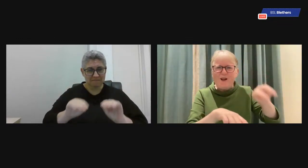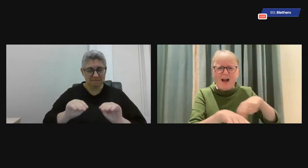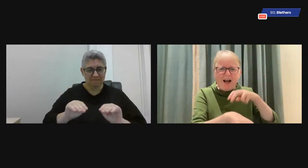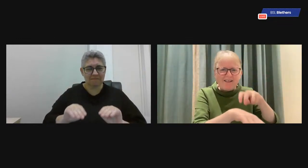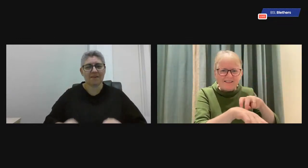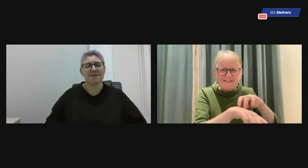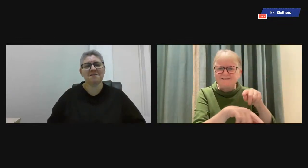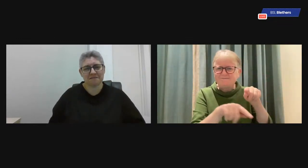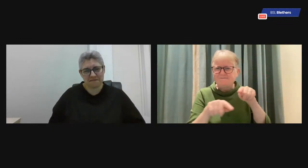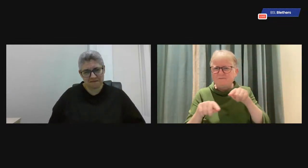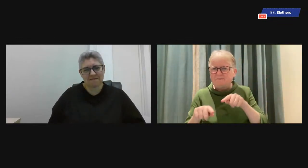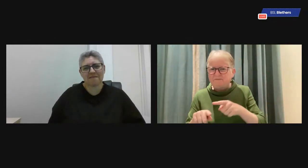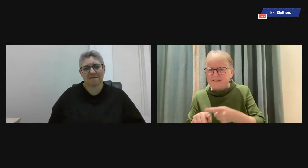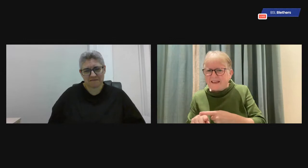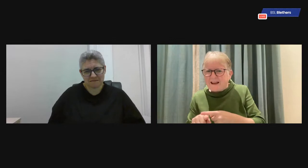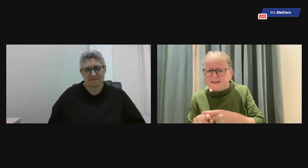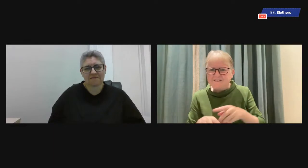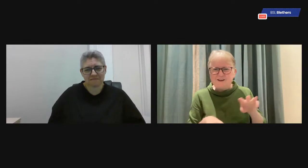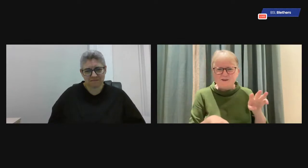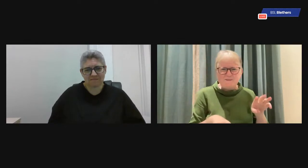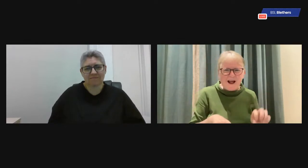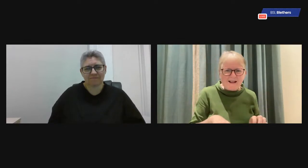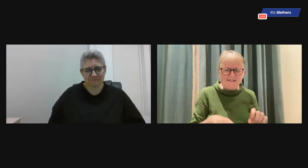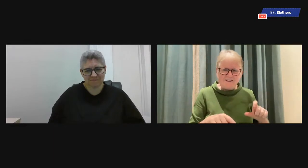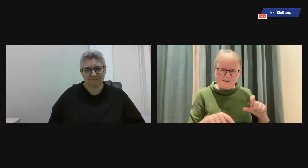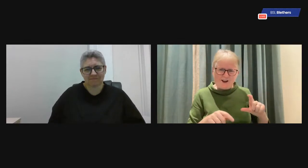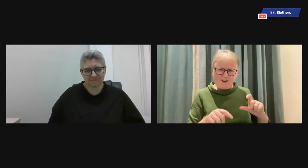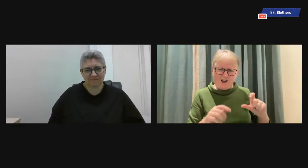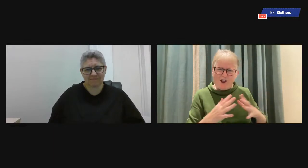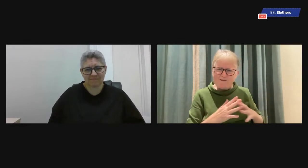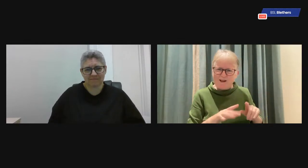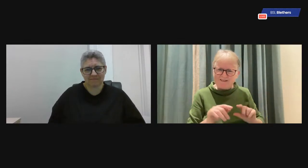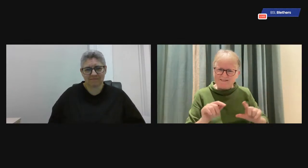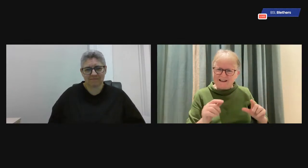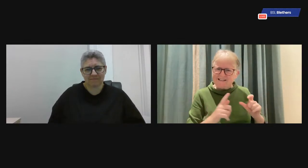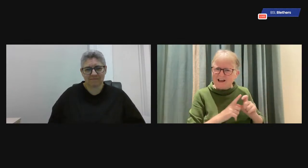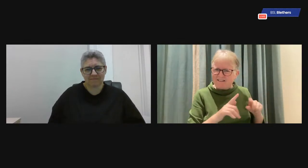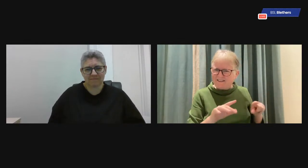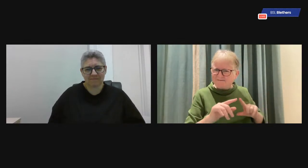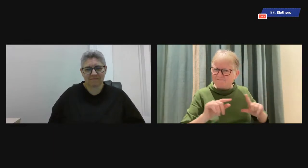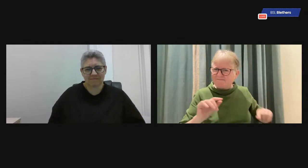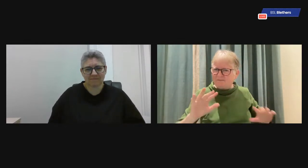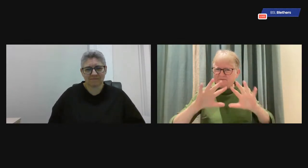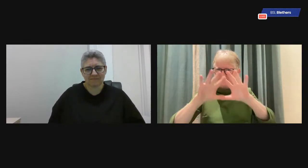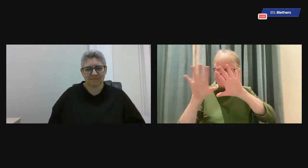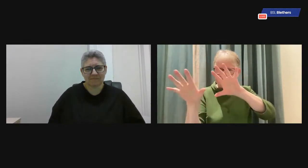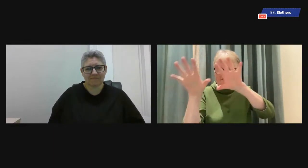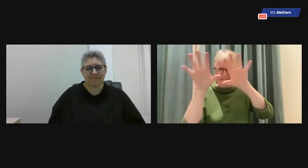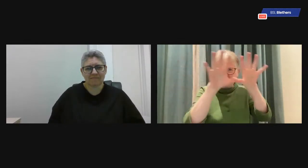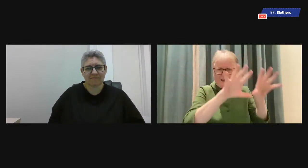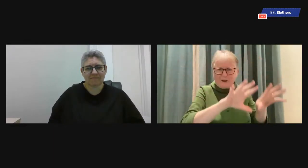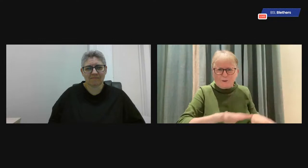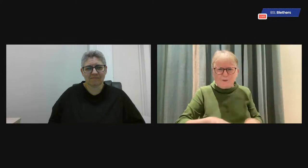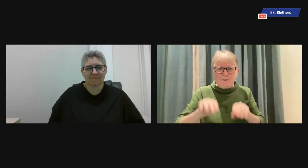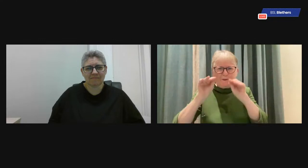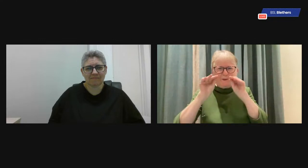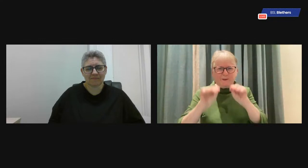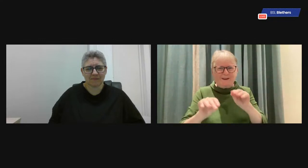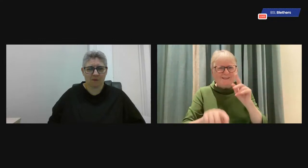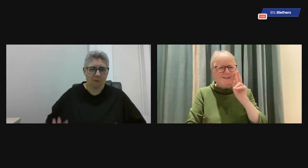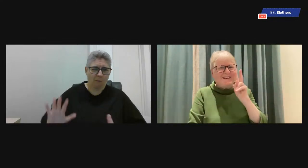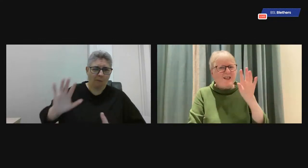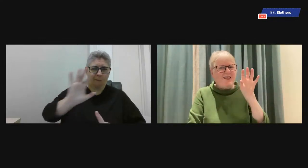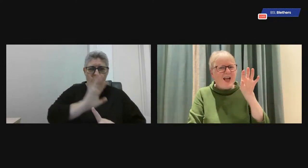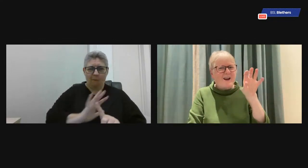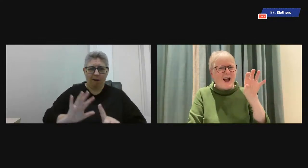and this is our sign name, ABSLTA, because we cover Scotland, Northern Ireland, Wales and England, even Cornwall, all the way